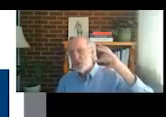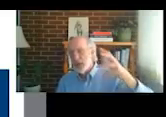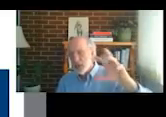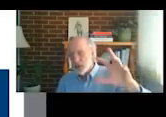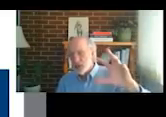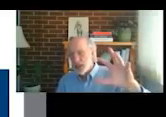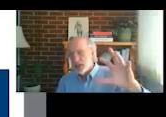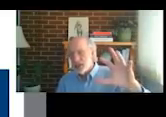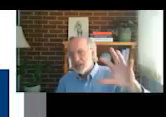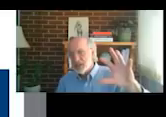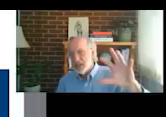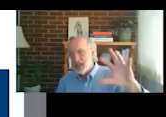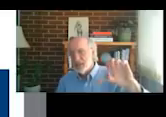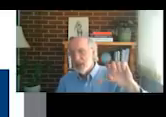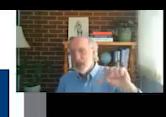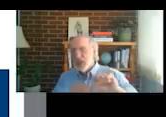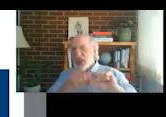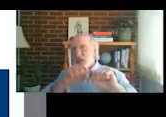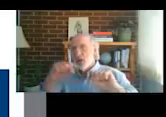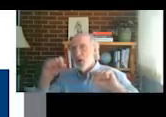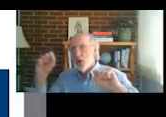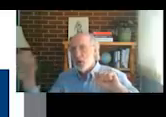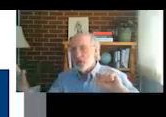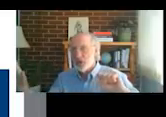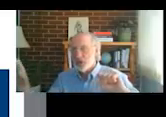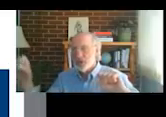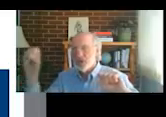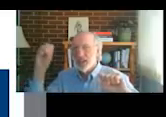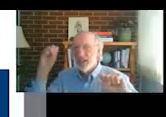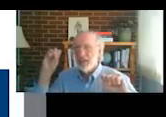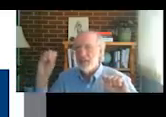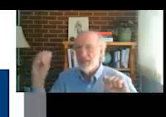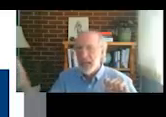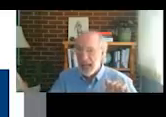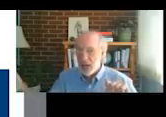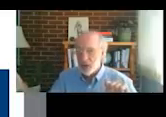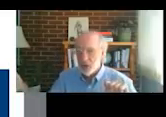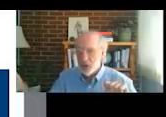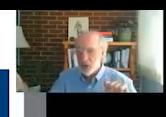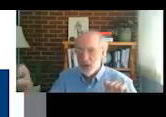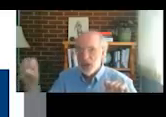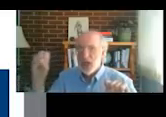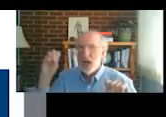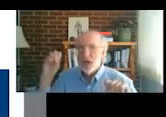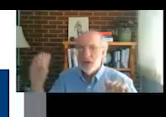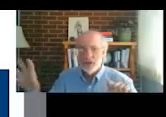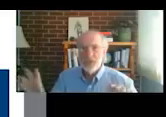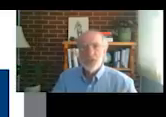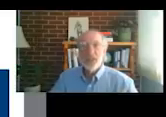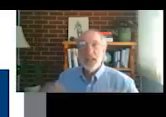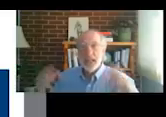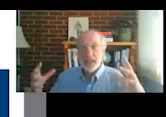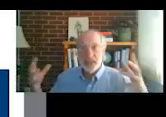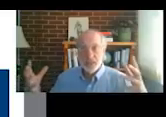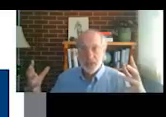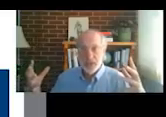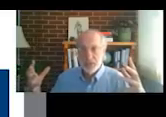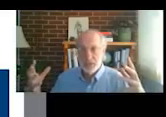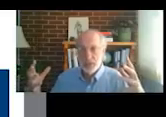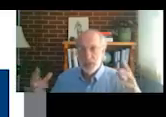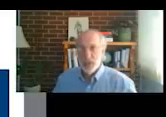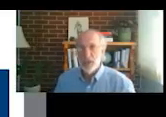on around the child at the time that alters the value of getting